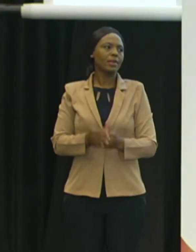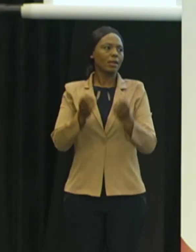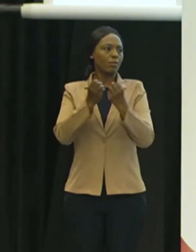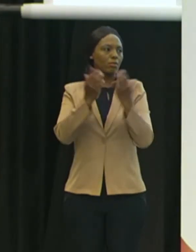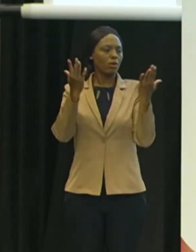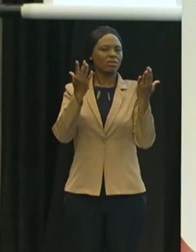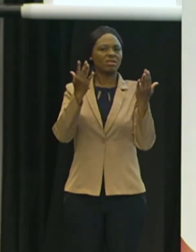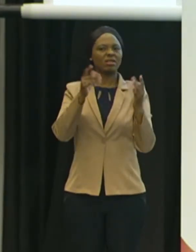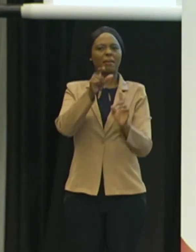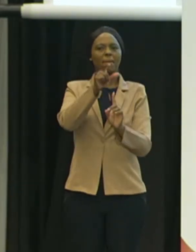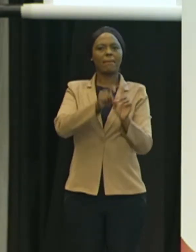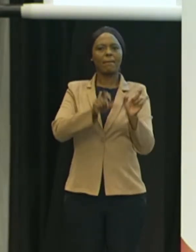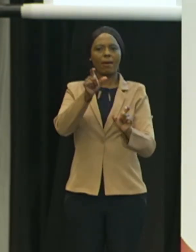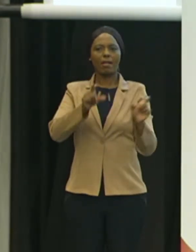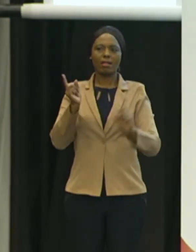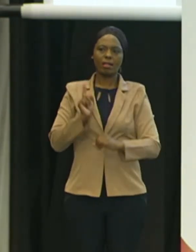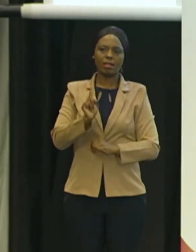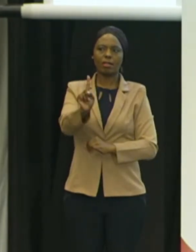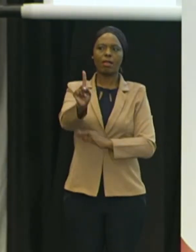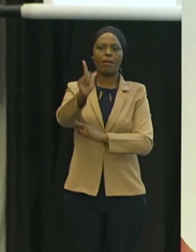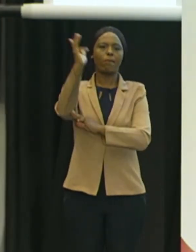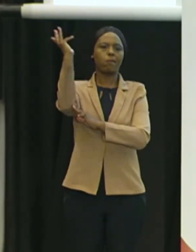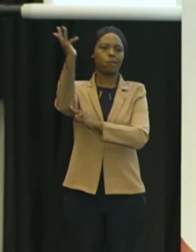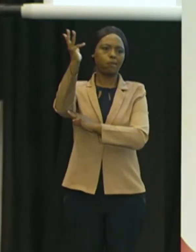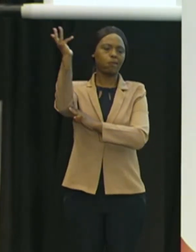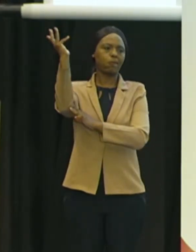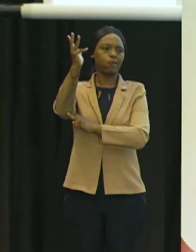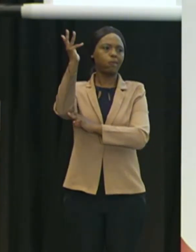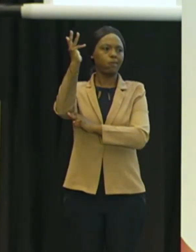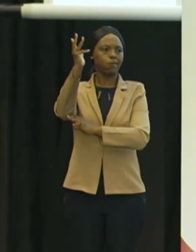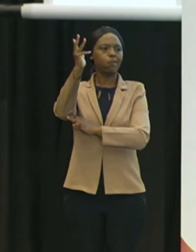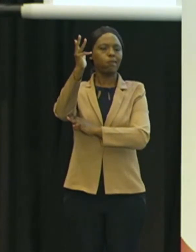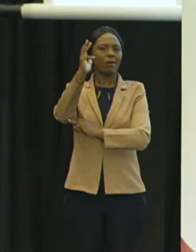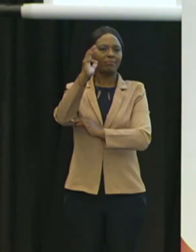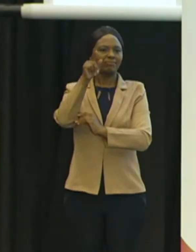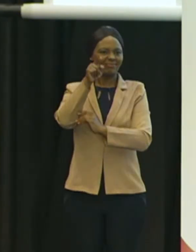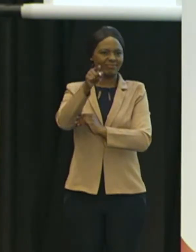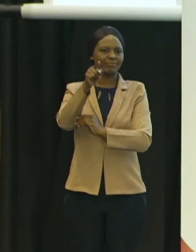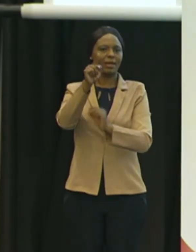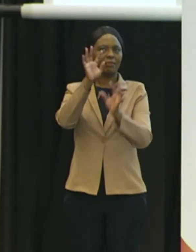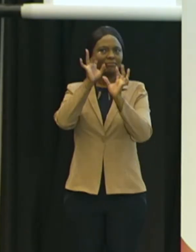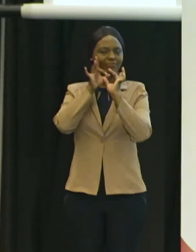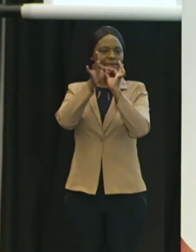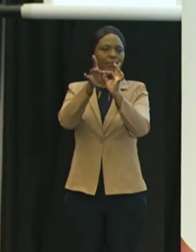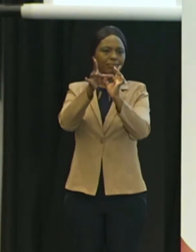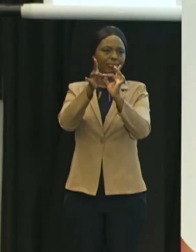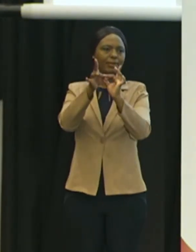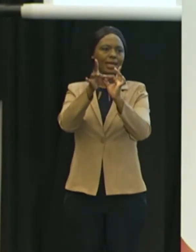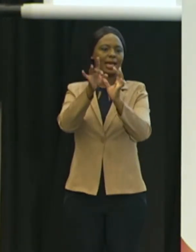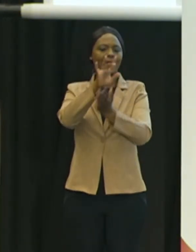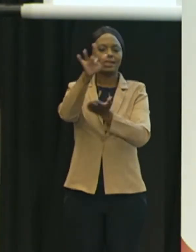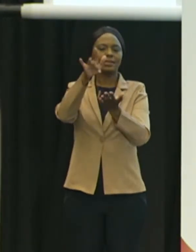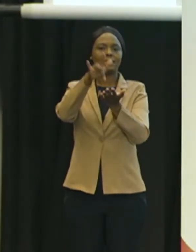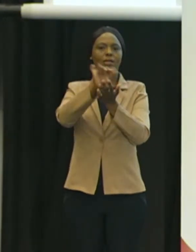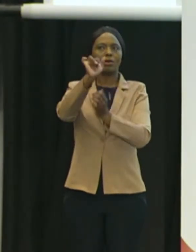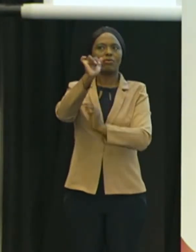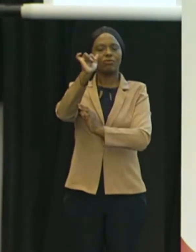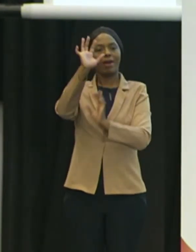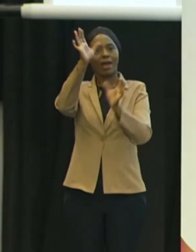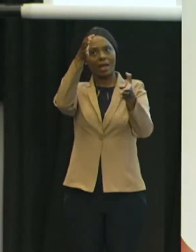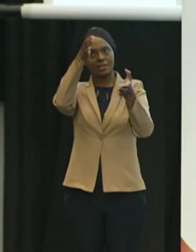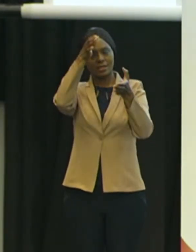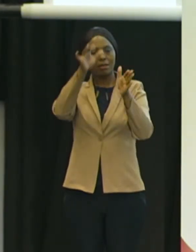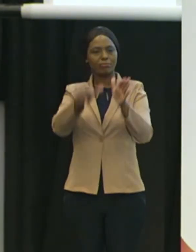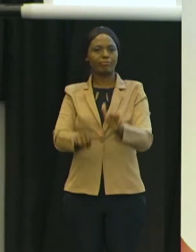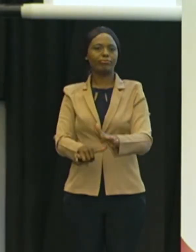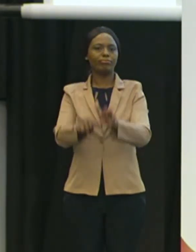previous speakers, were busy referring to the centers of excellence being one of the key recommendations in